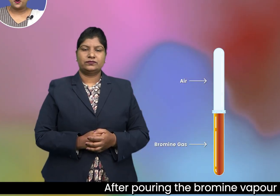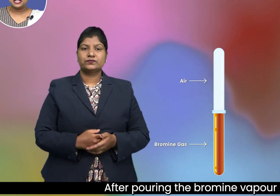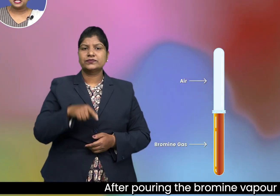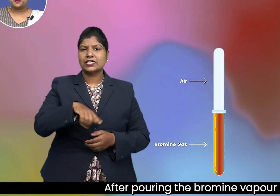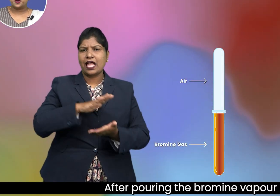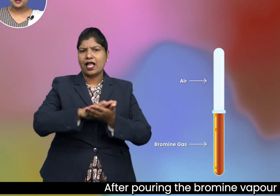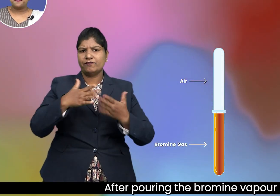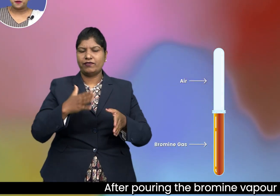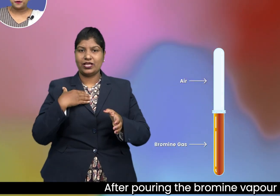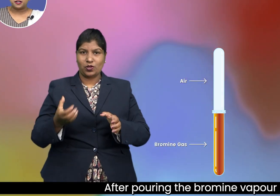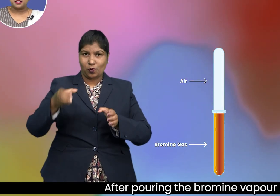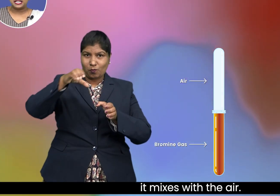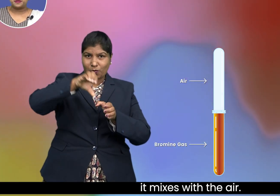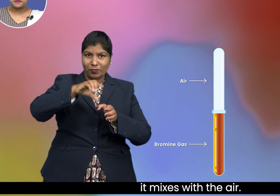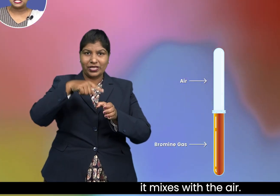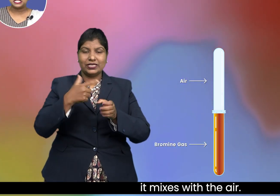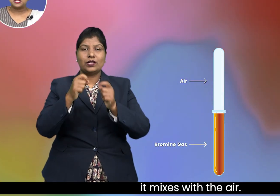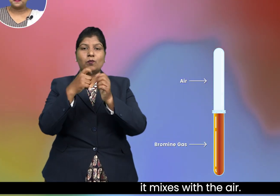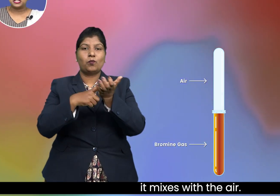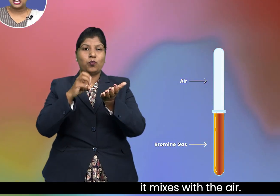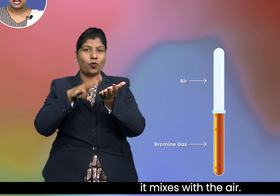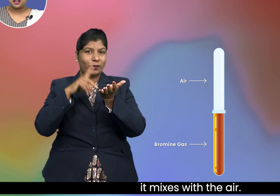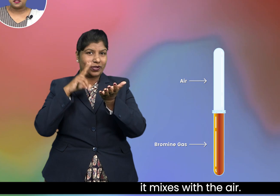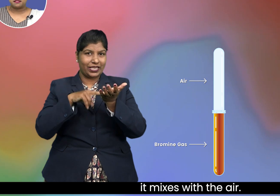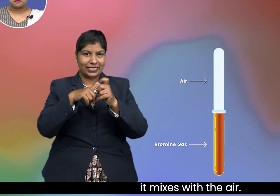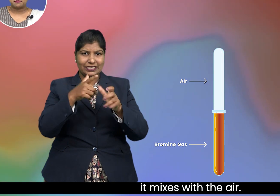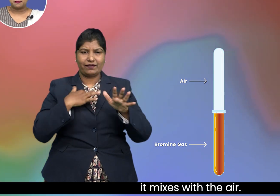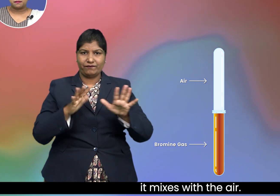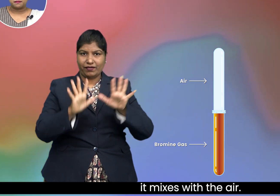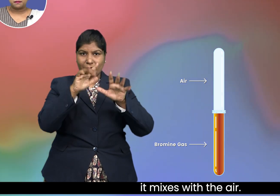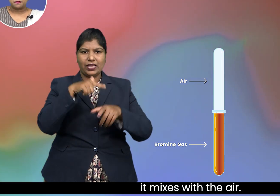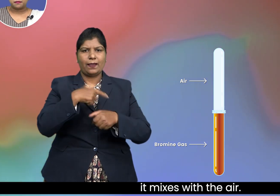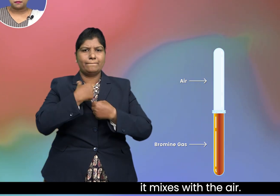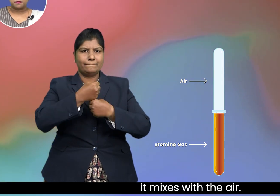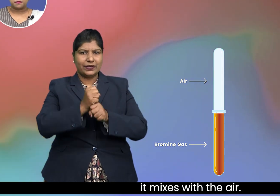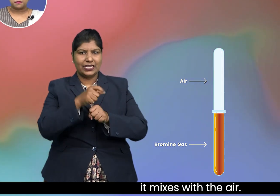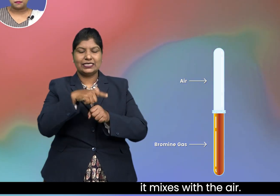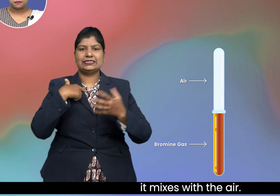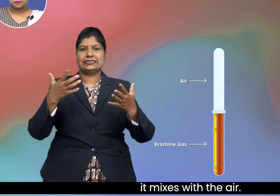After pouring the bromine vapor, it mixes with the air.